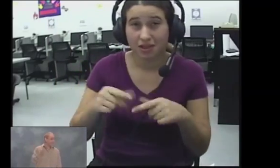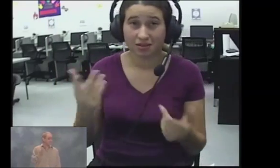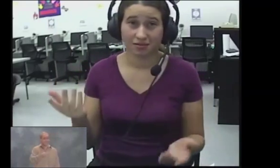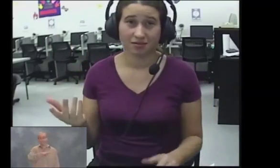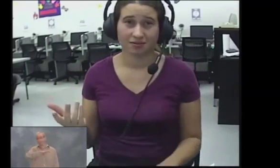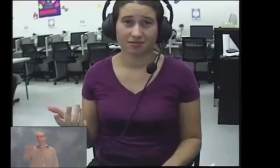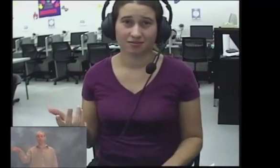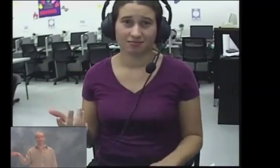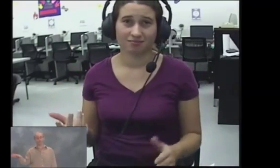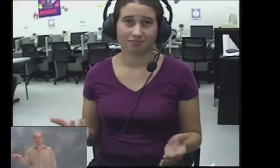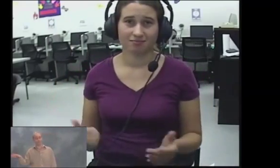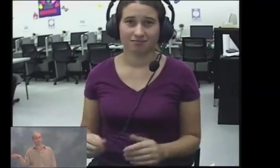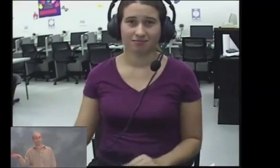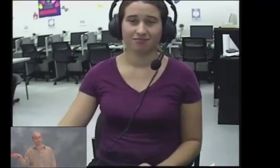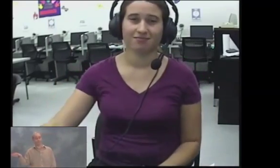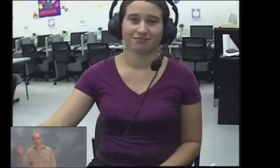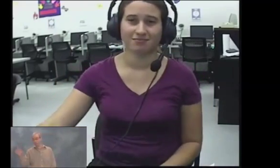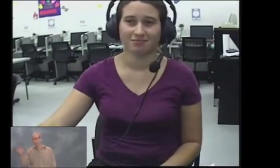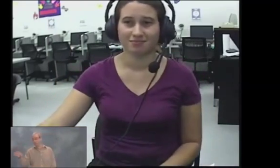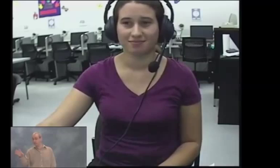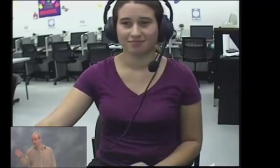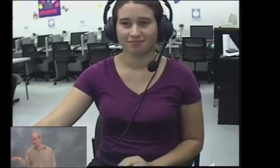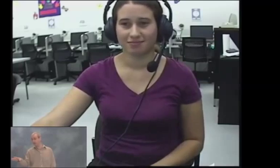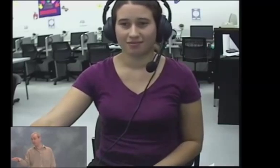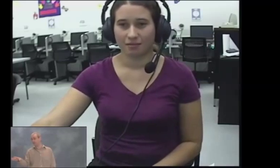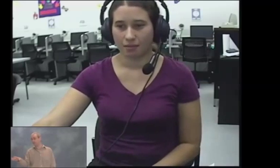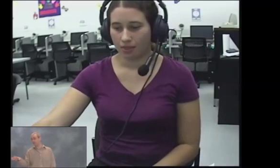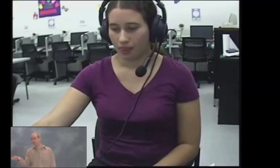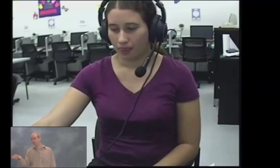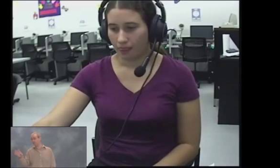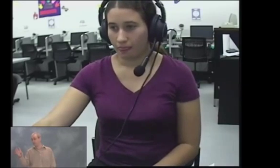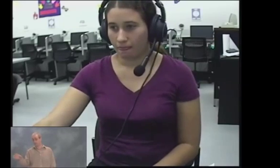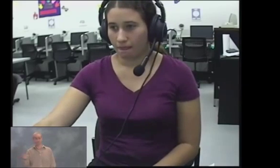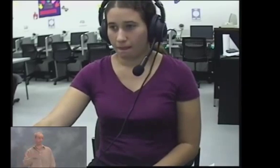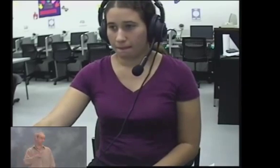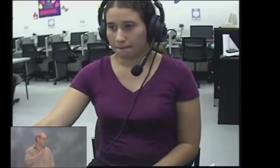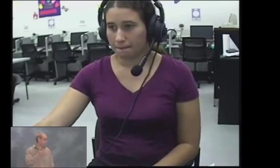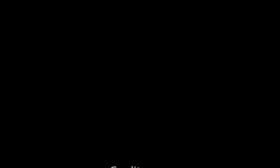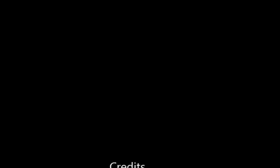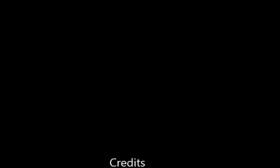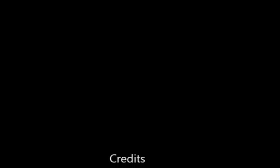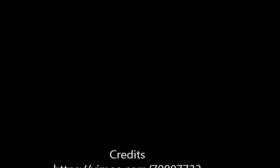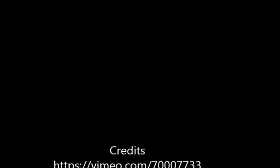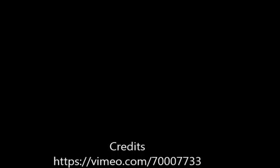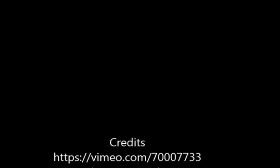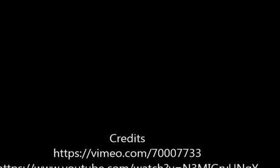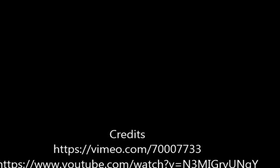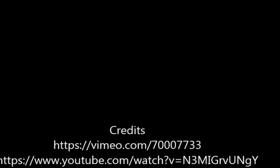That is unequivocally what was going on for the first